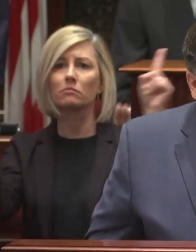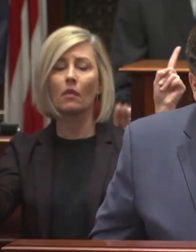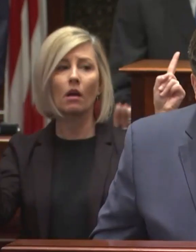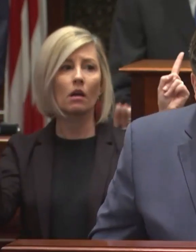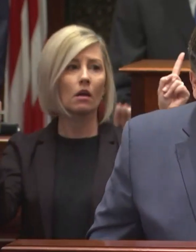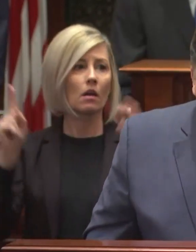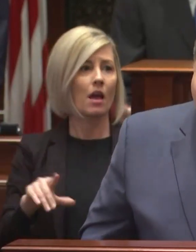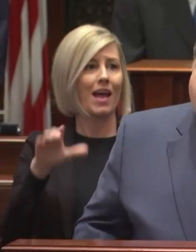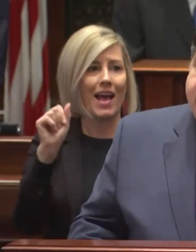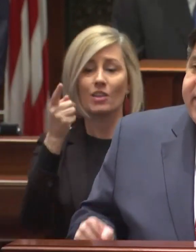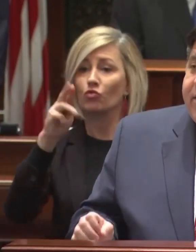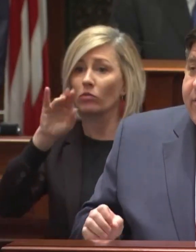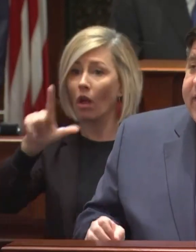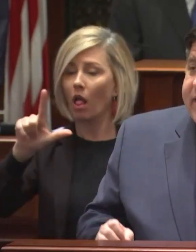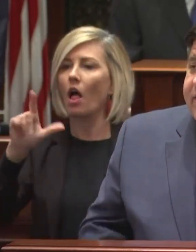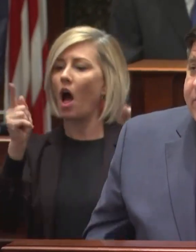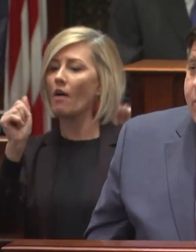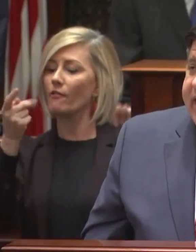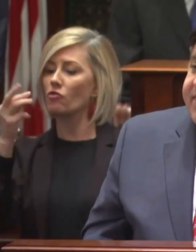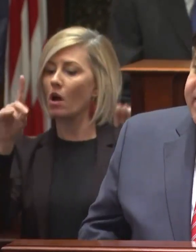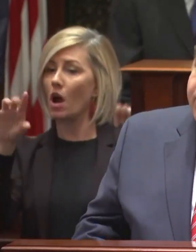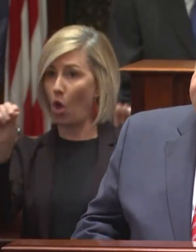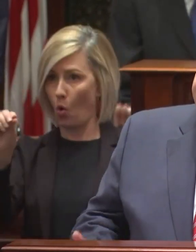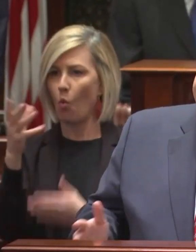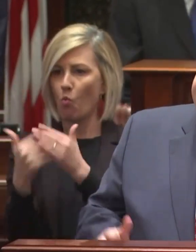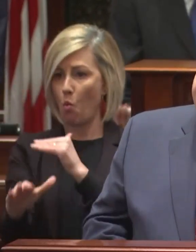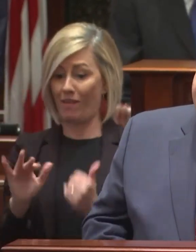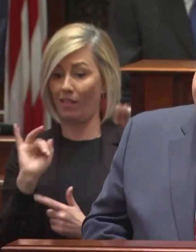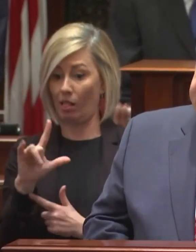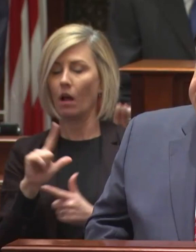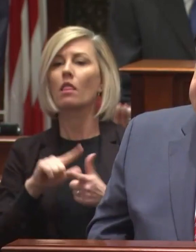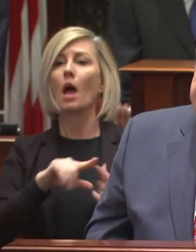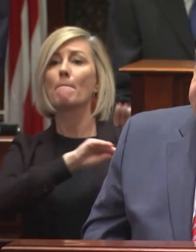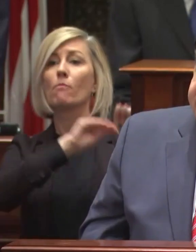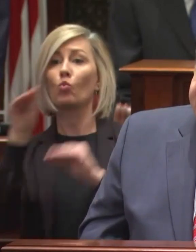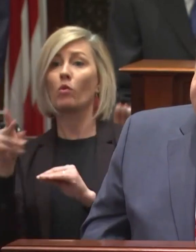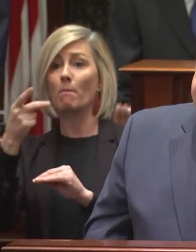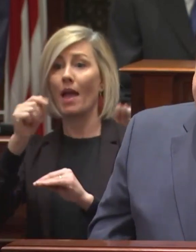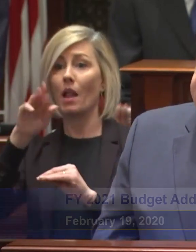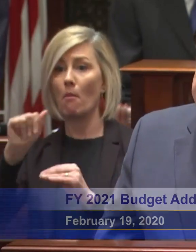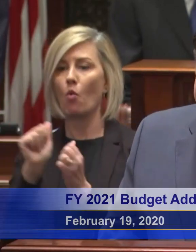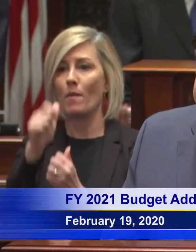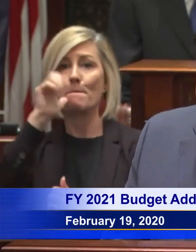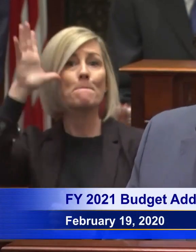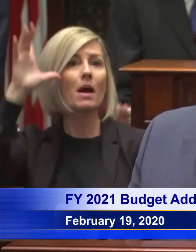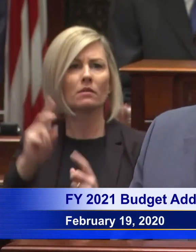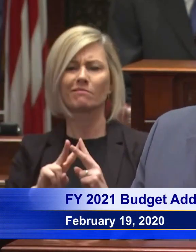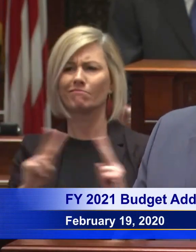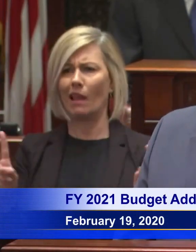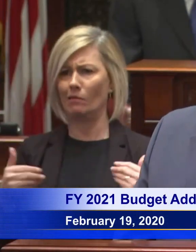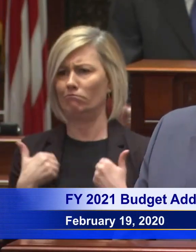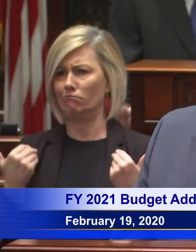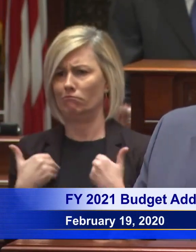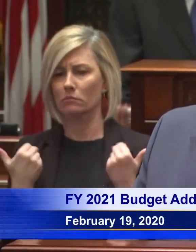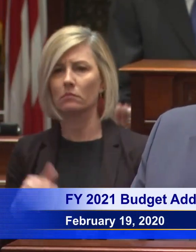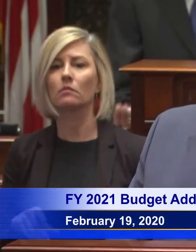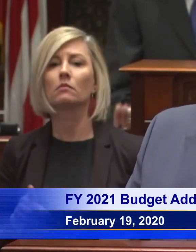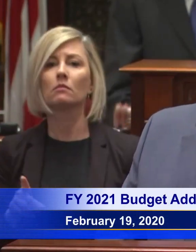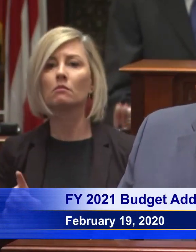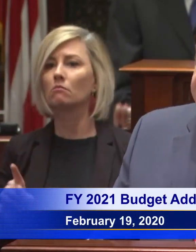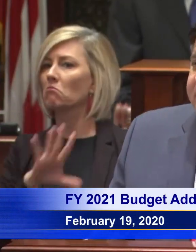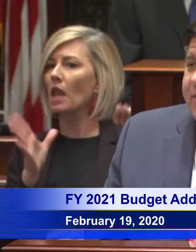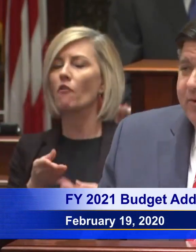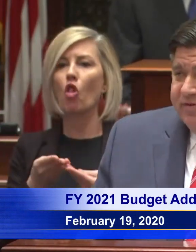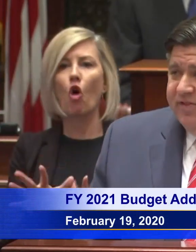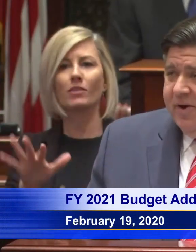Azriel Alvarado was born here in Illinois and then moved to Panama with his parents when he was very young. He never